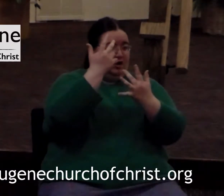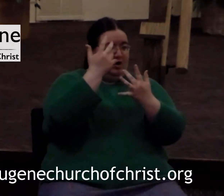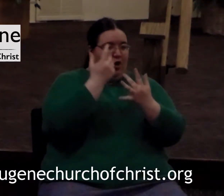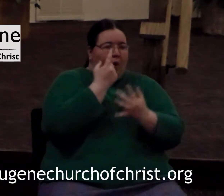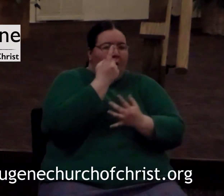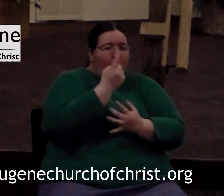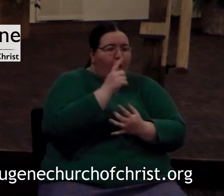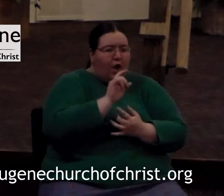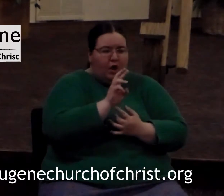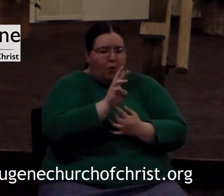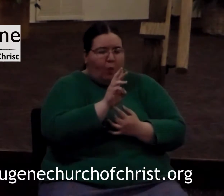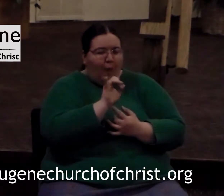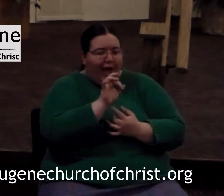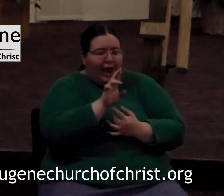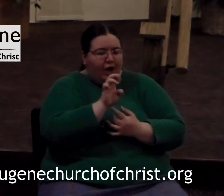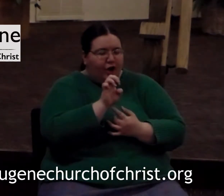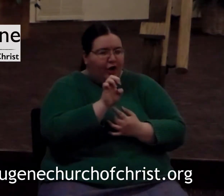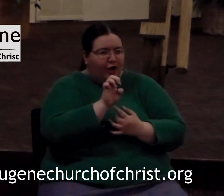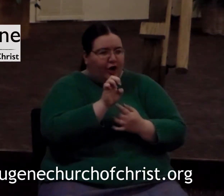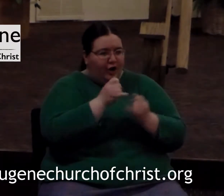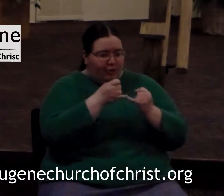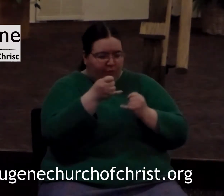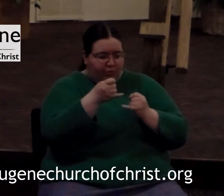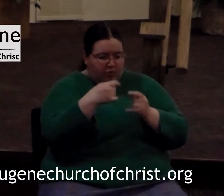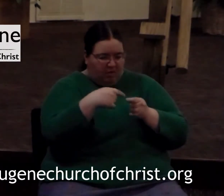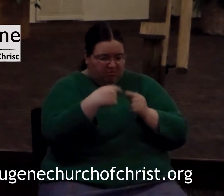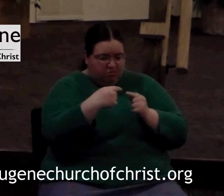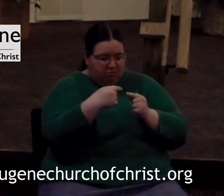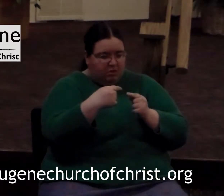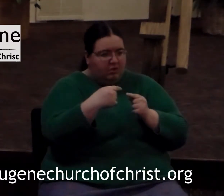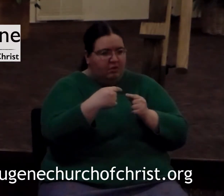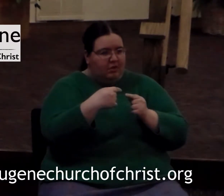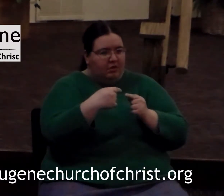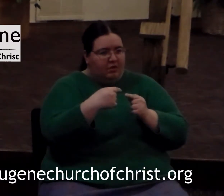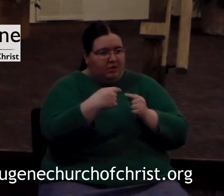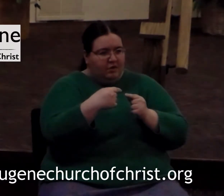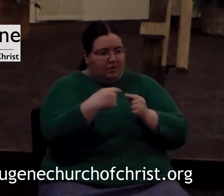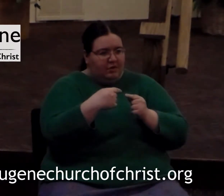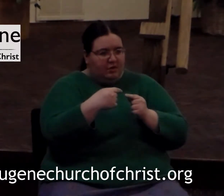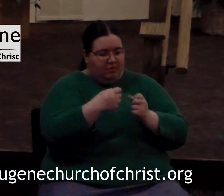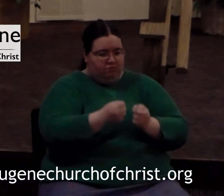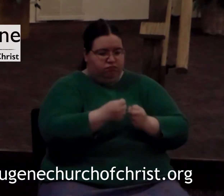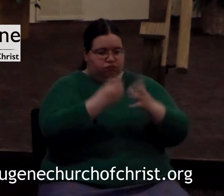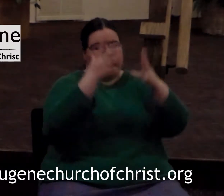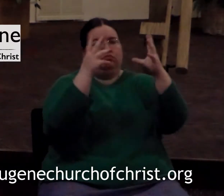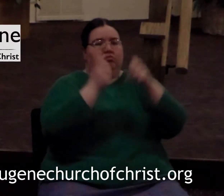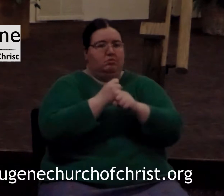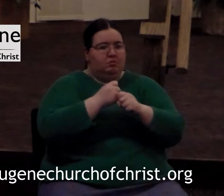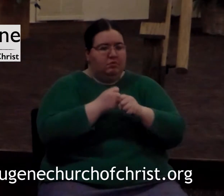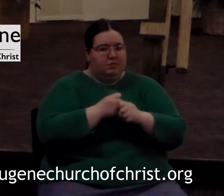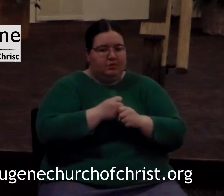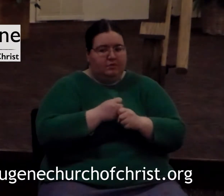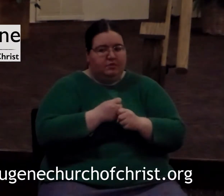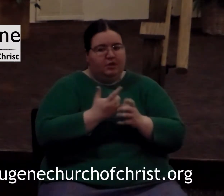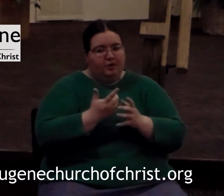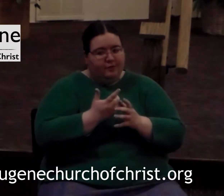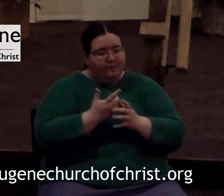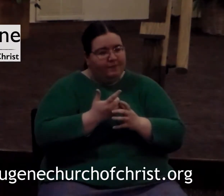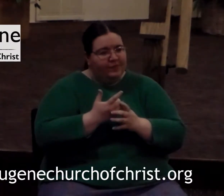spacecraft. A short in one wire caused everything to explode. When we let these sins, these 9 sins that Christians are okay with,